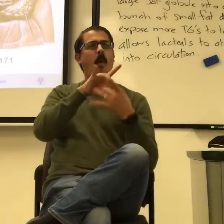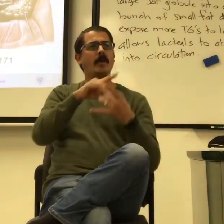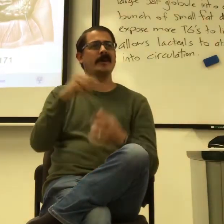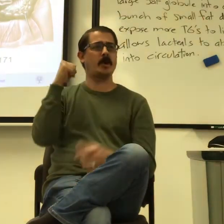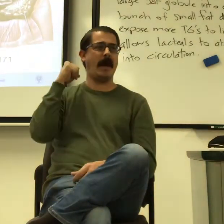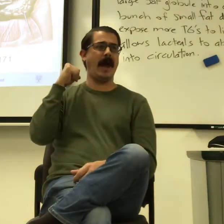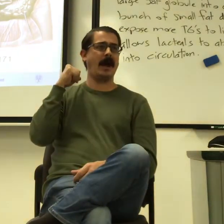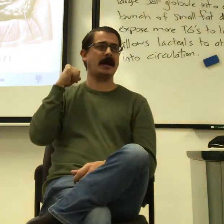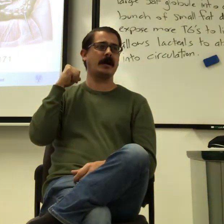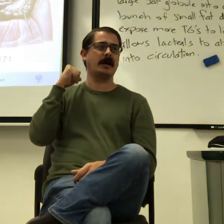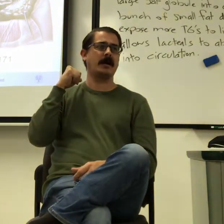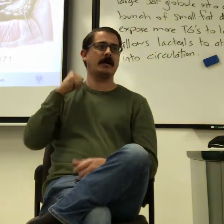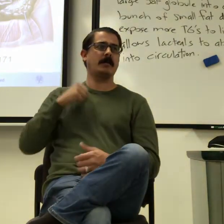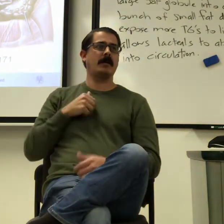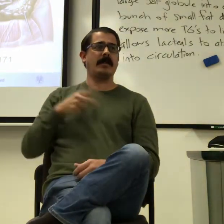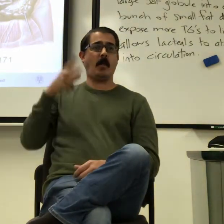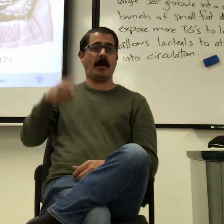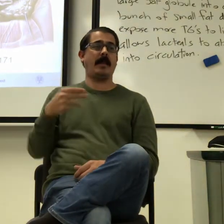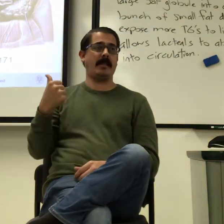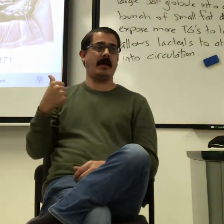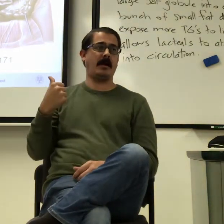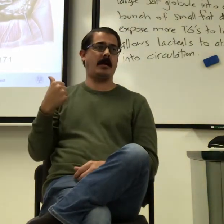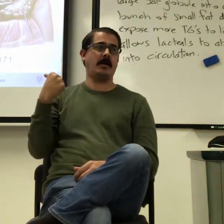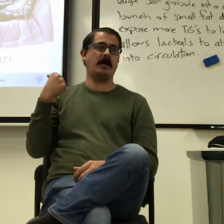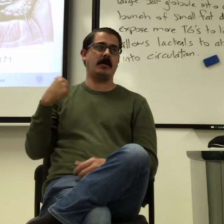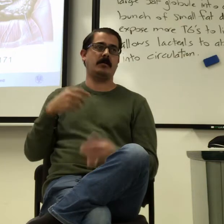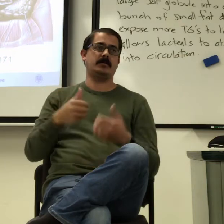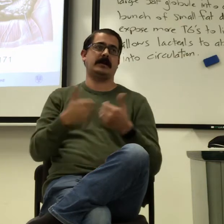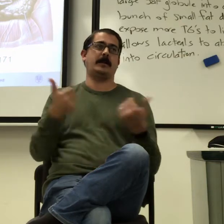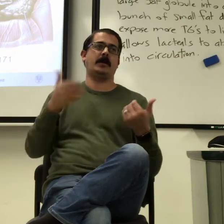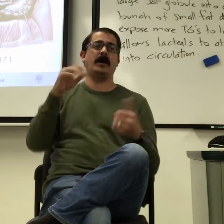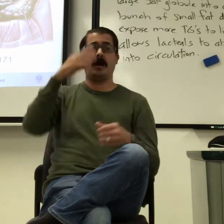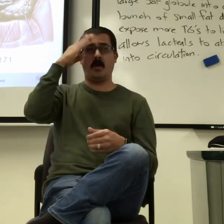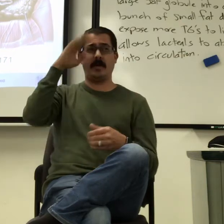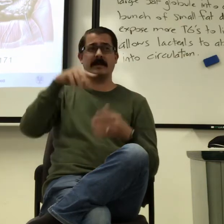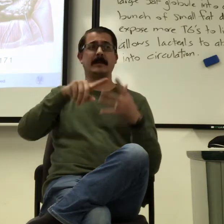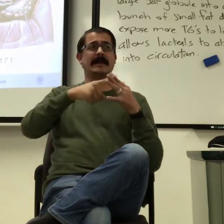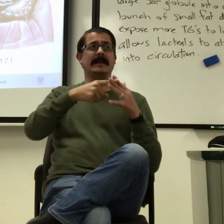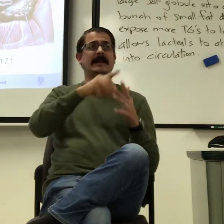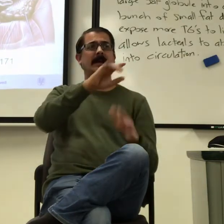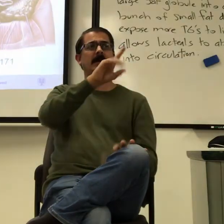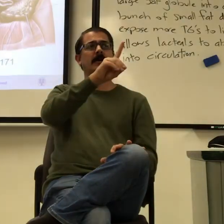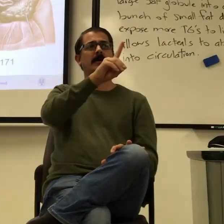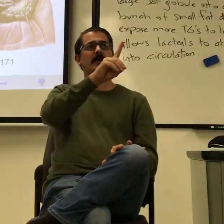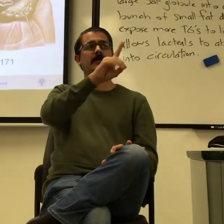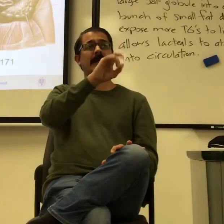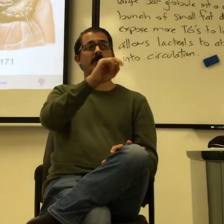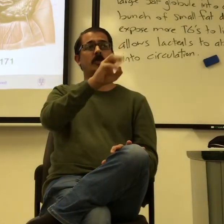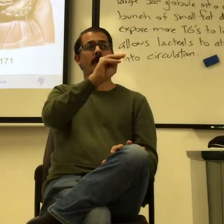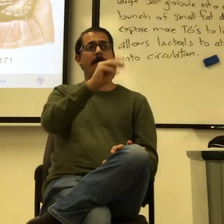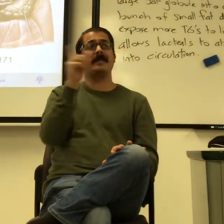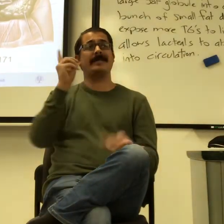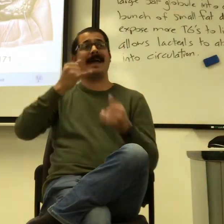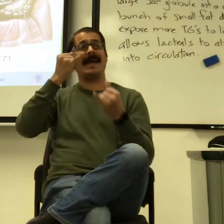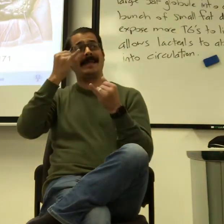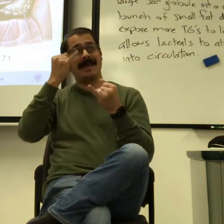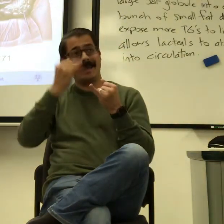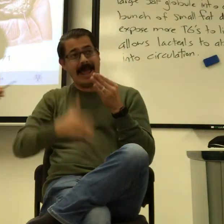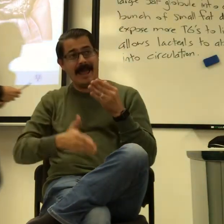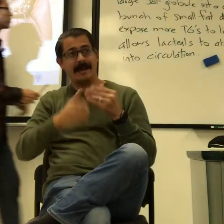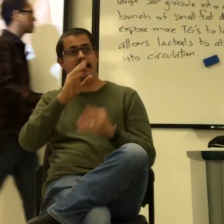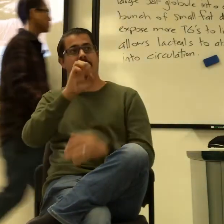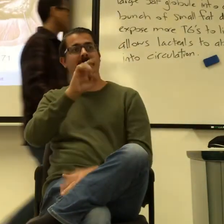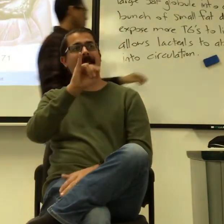wall, and they cut it right there and right there. So I know that's the beginning of jejunum, and that's the end of the ileum.